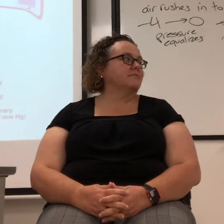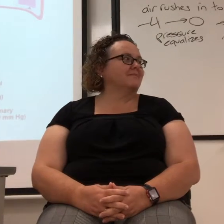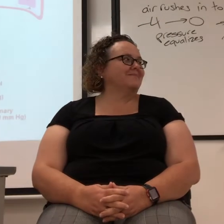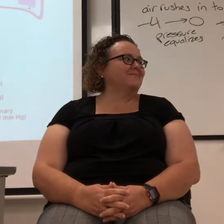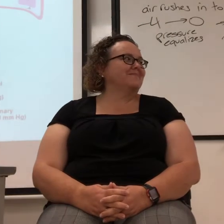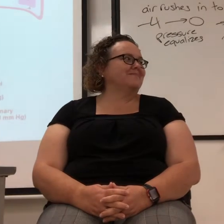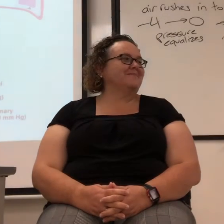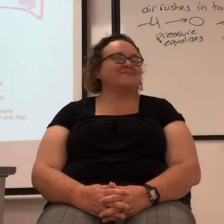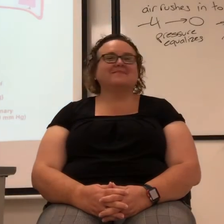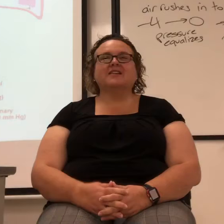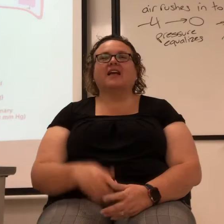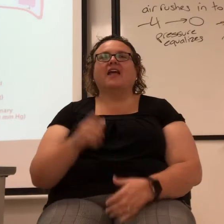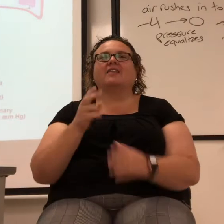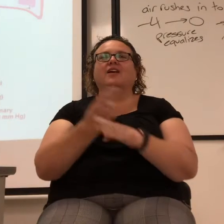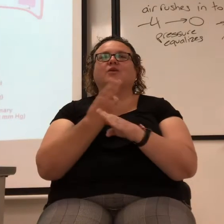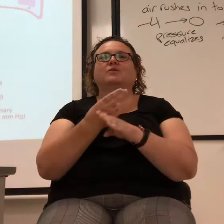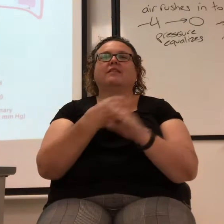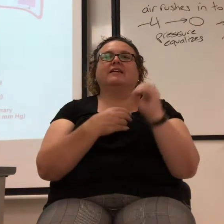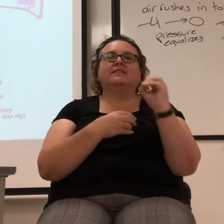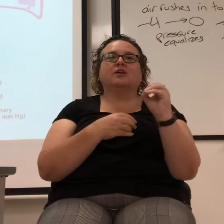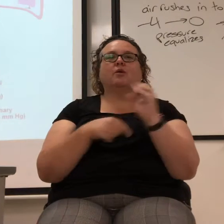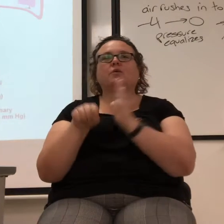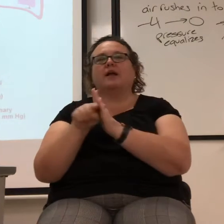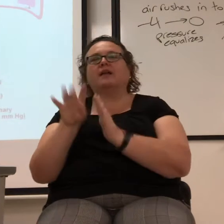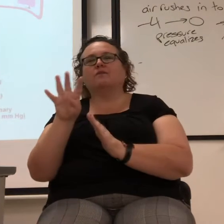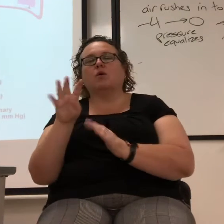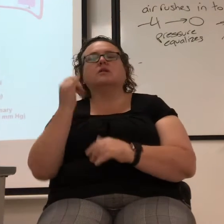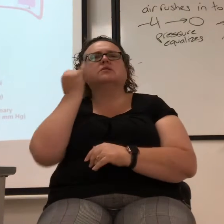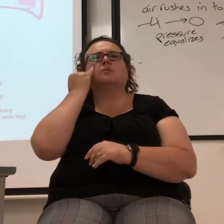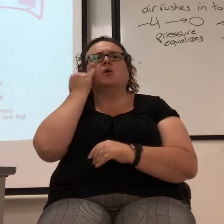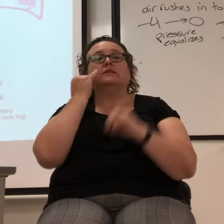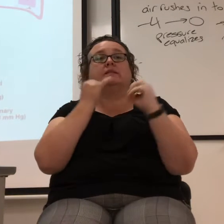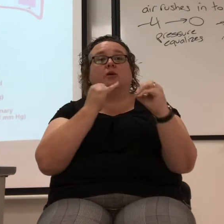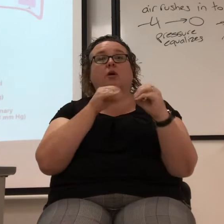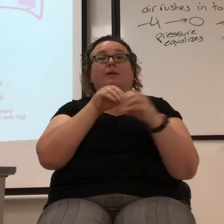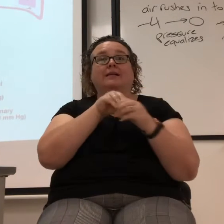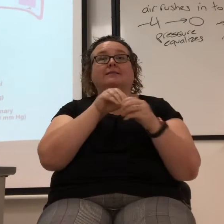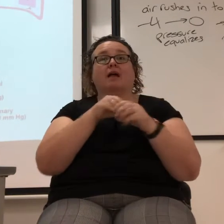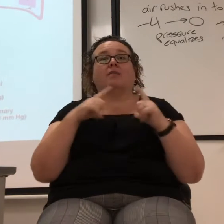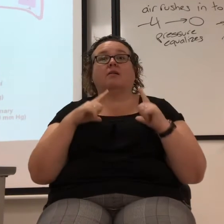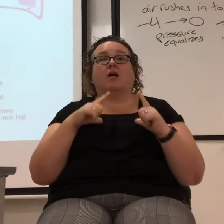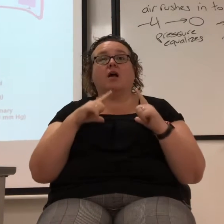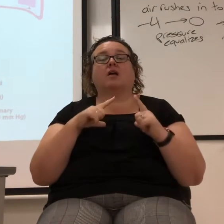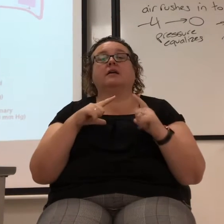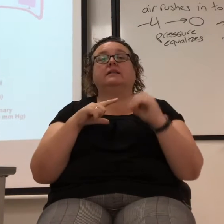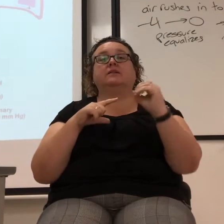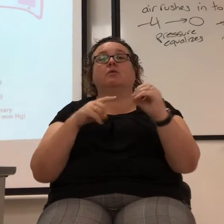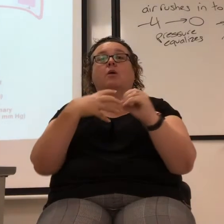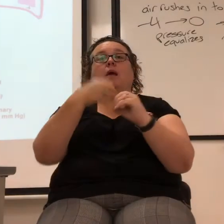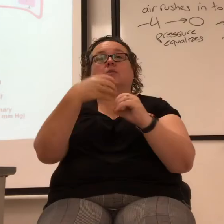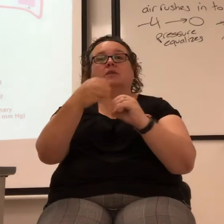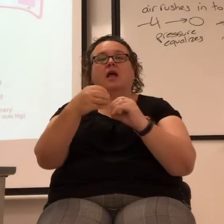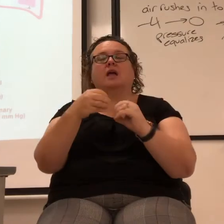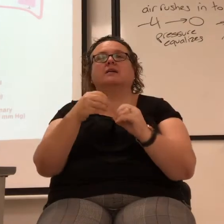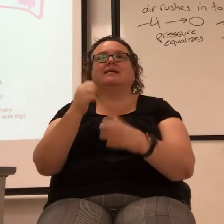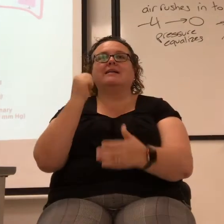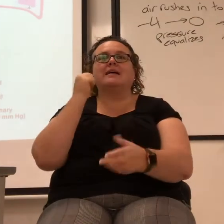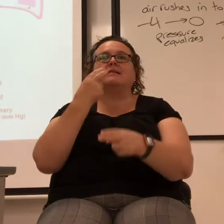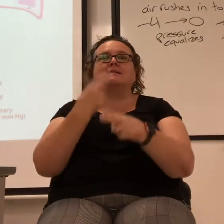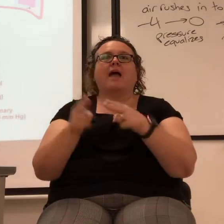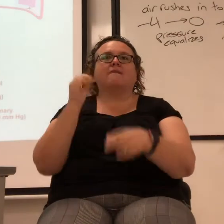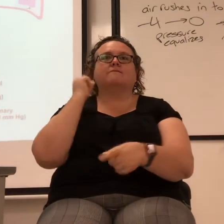And they use the 0, -4 thing. Say it's 0 inside the lung, 0 outside, knife wound, and